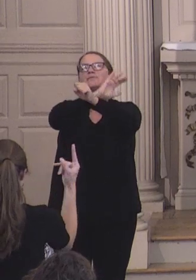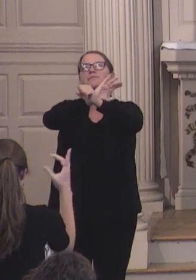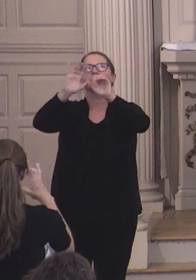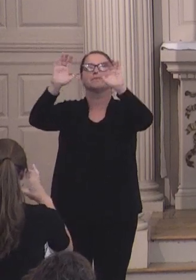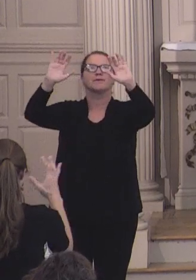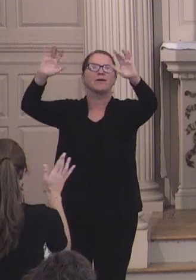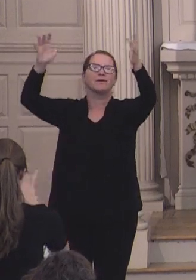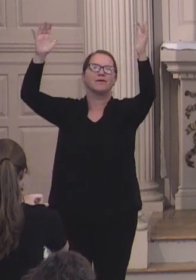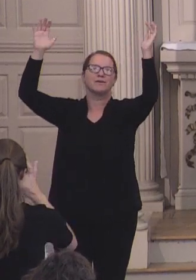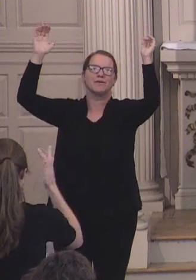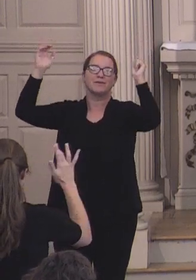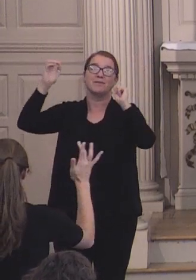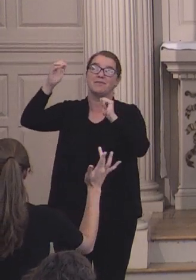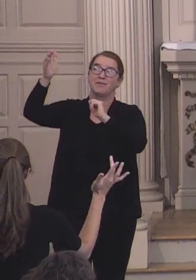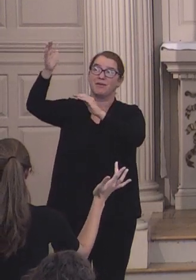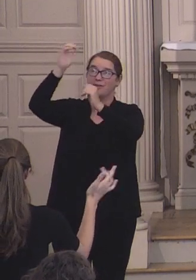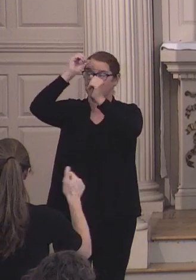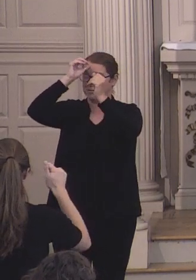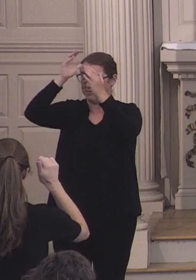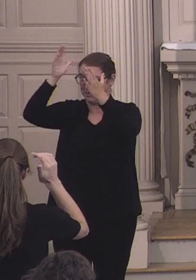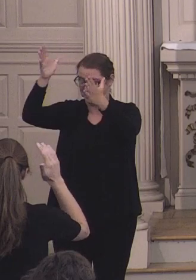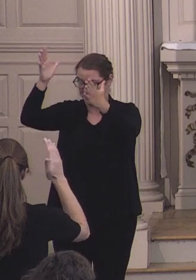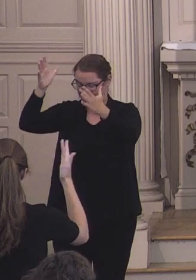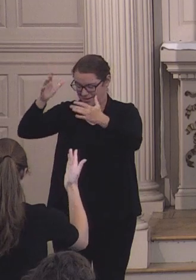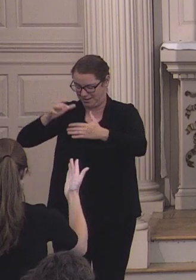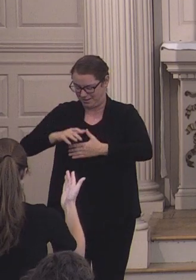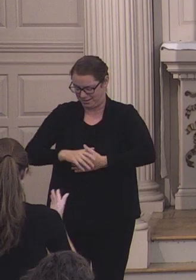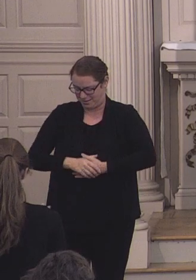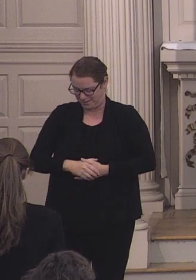glory of God, the